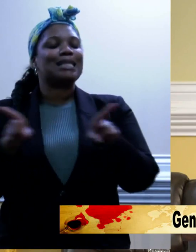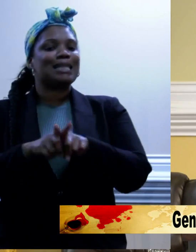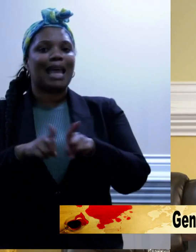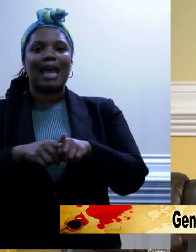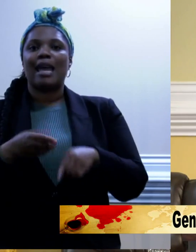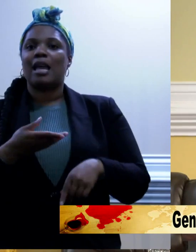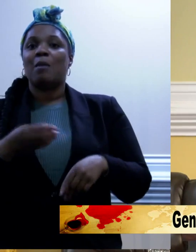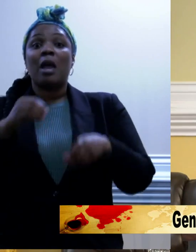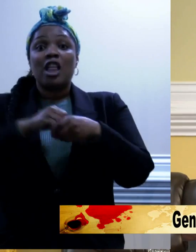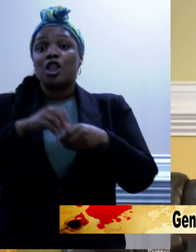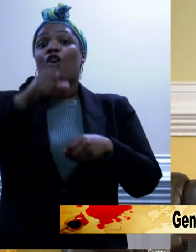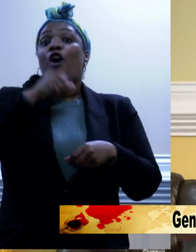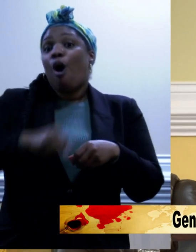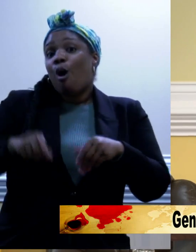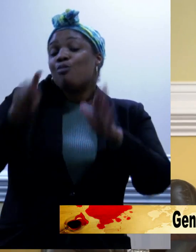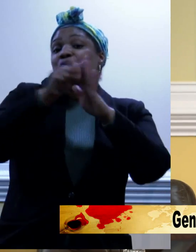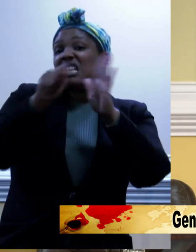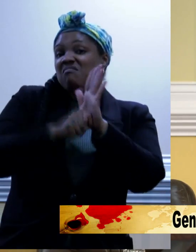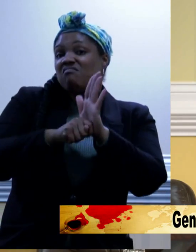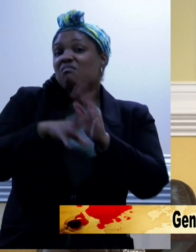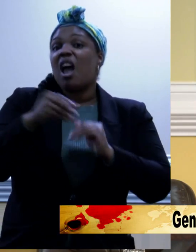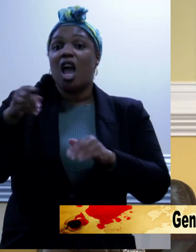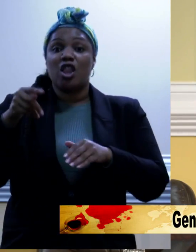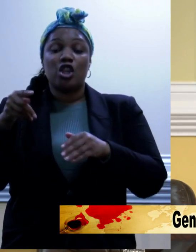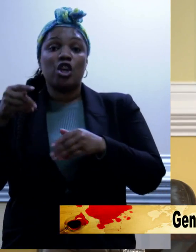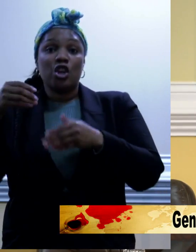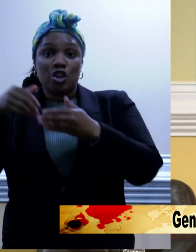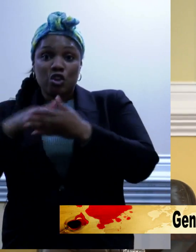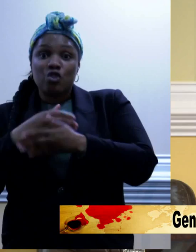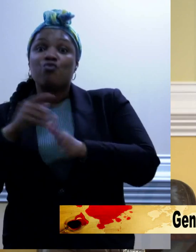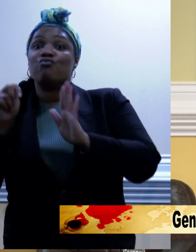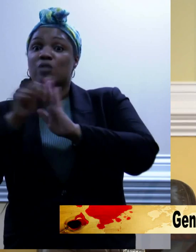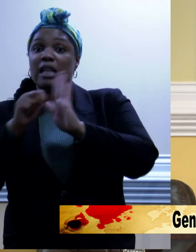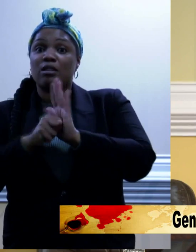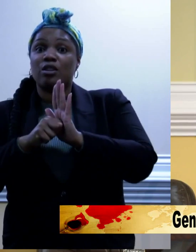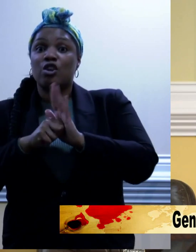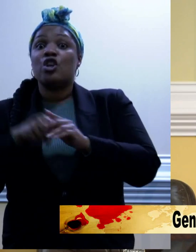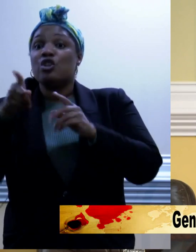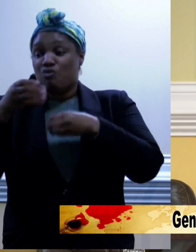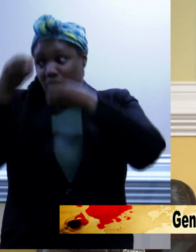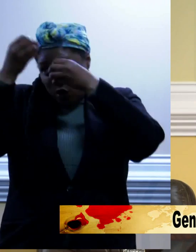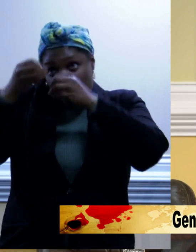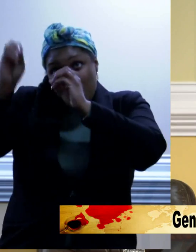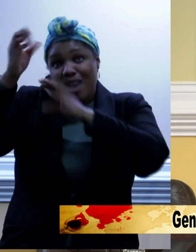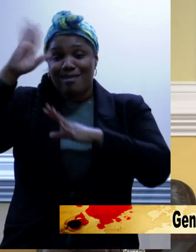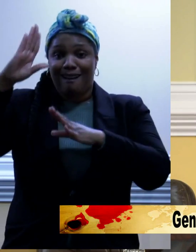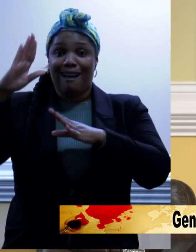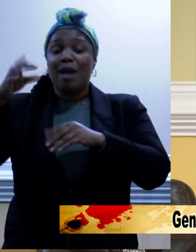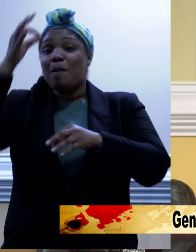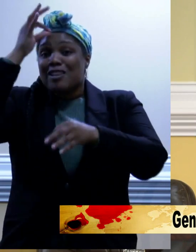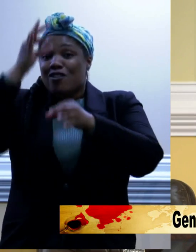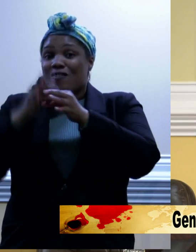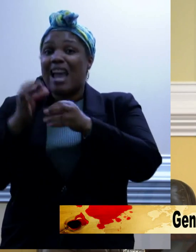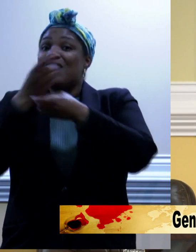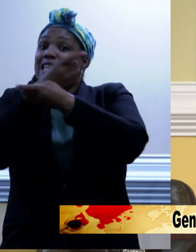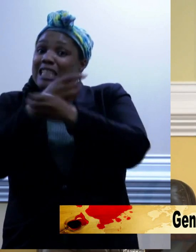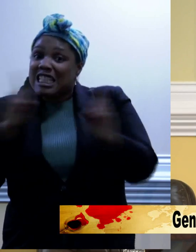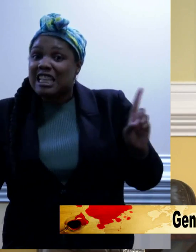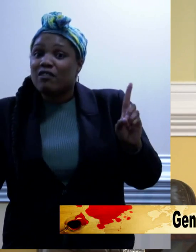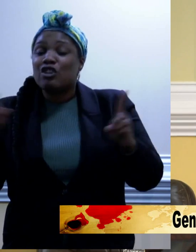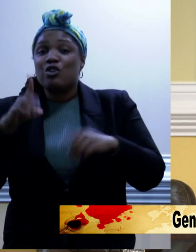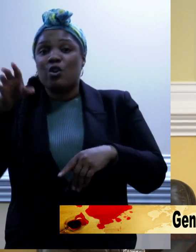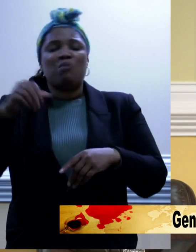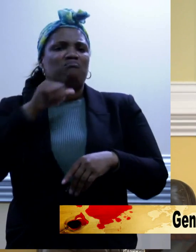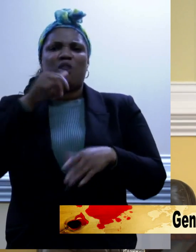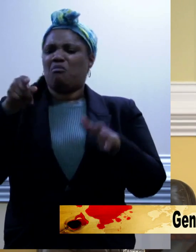That simply means you got to obey. Your faith is what's going to deliver you now. Ain't going to kill no more